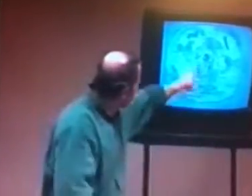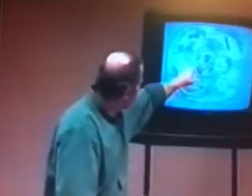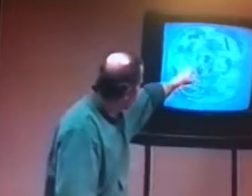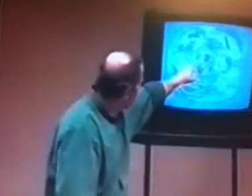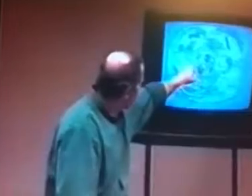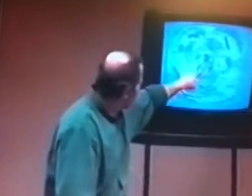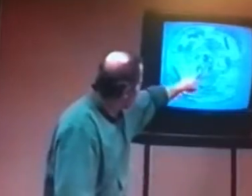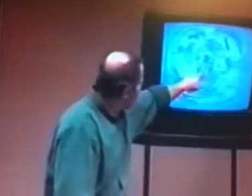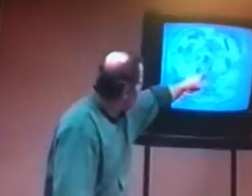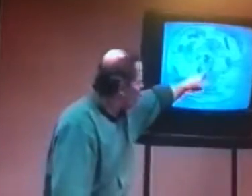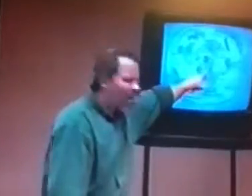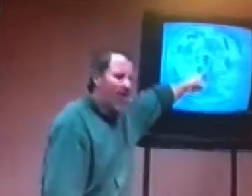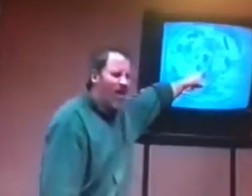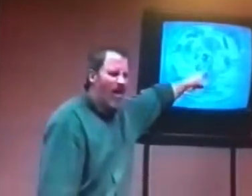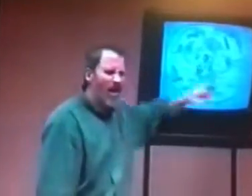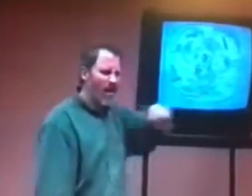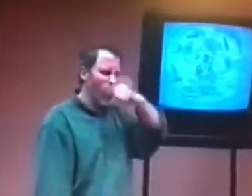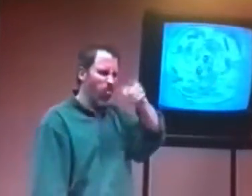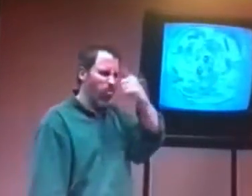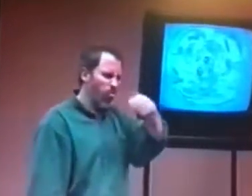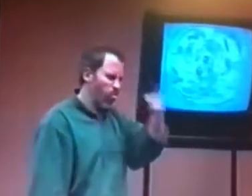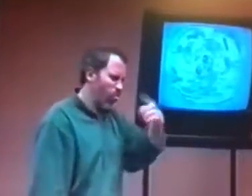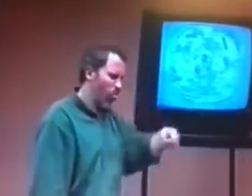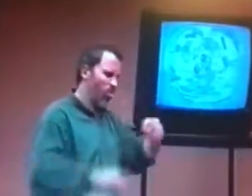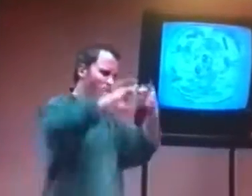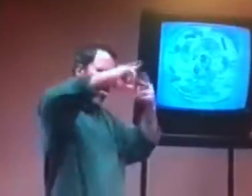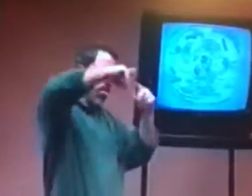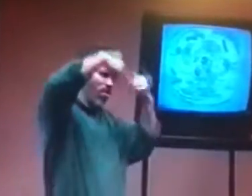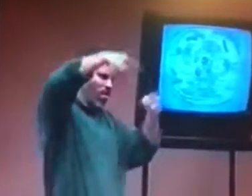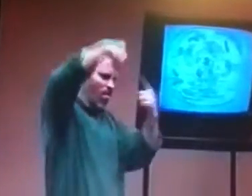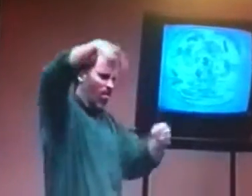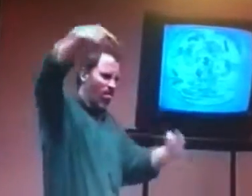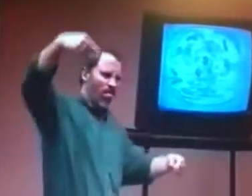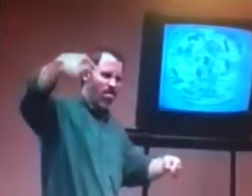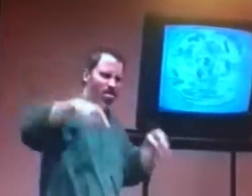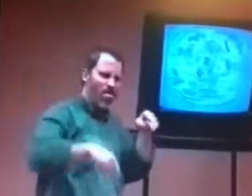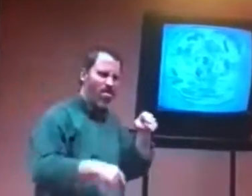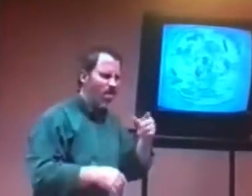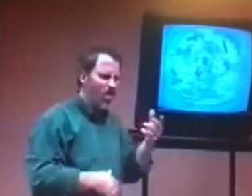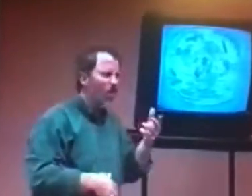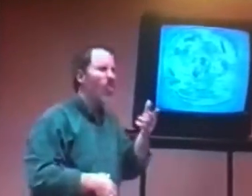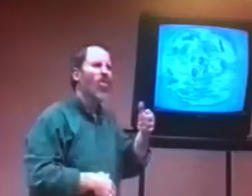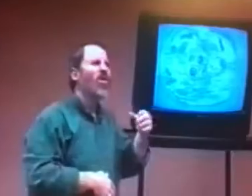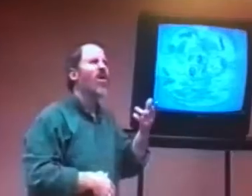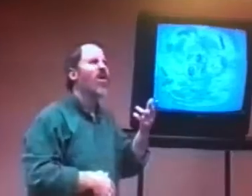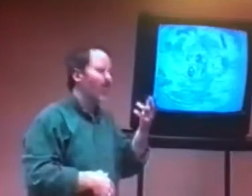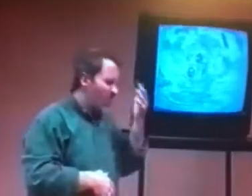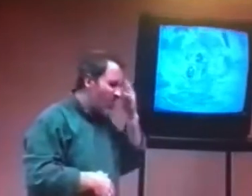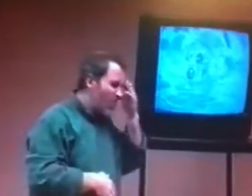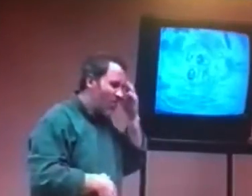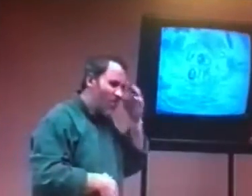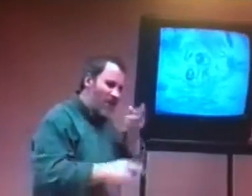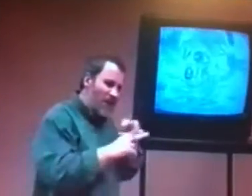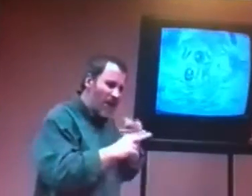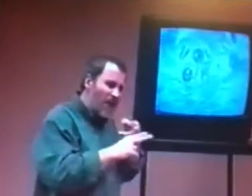If you notice, what's that right there? That weird spirally thingy. Does anyone know the name of